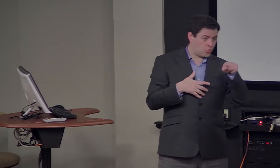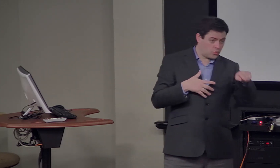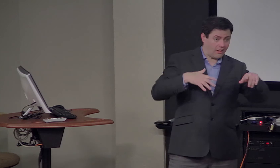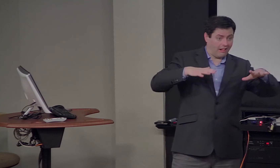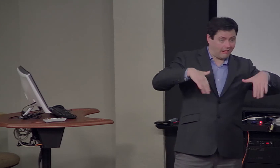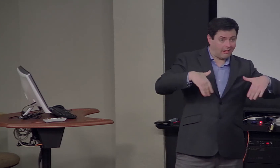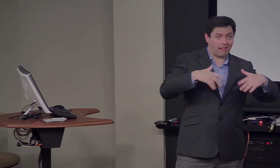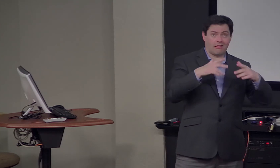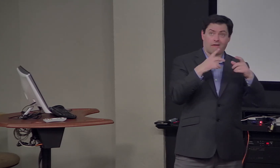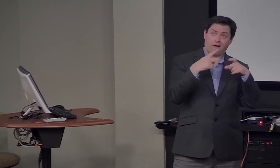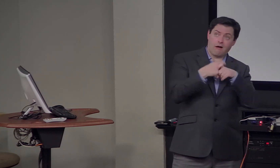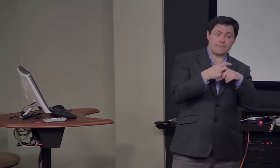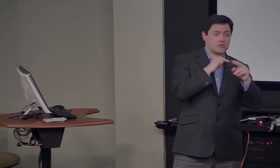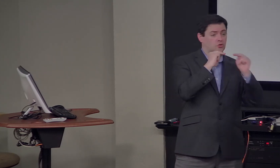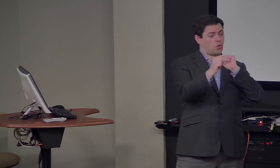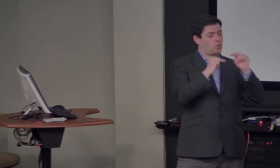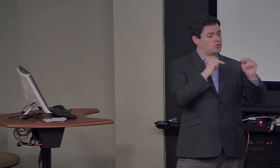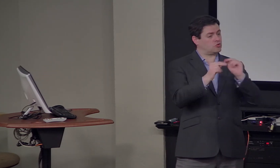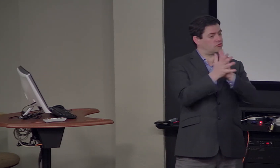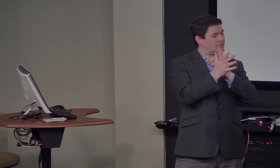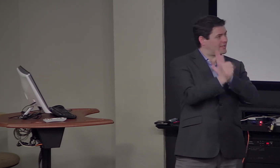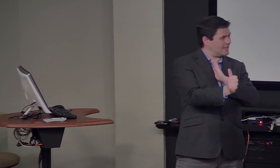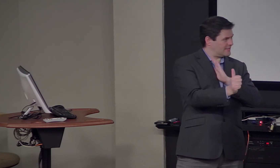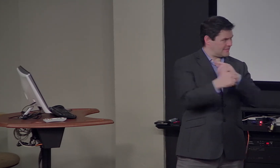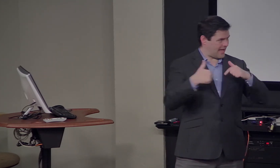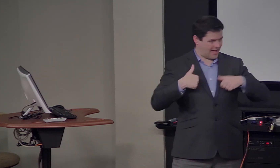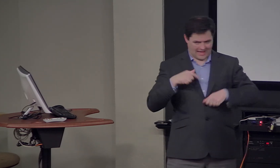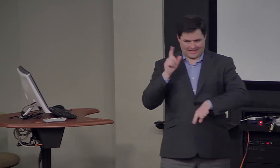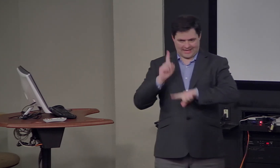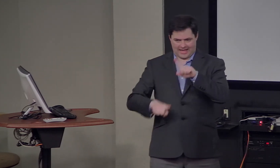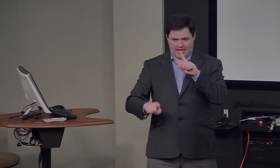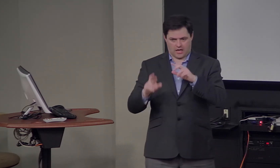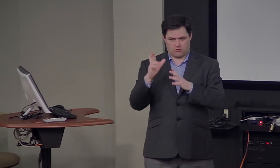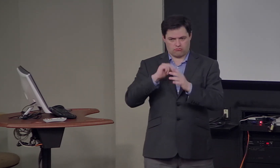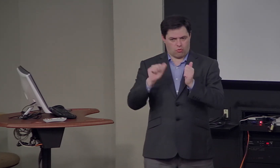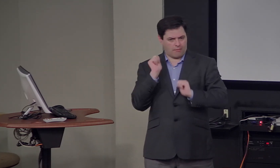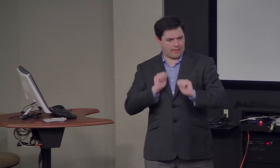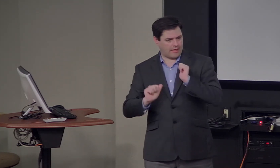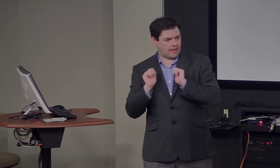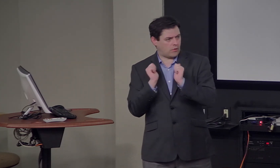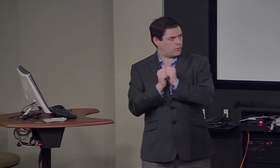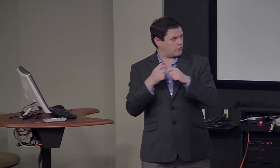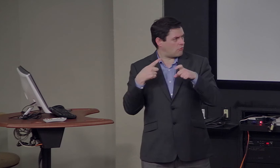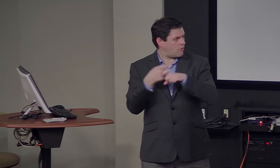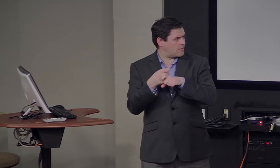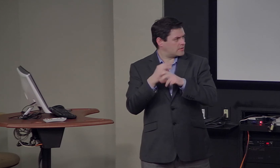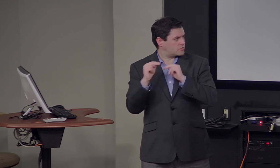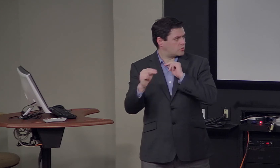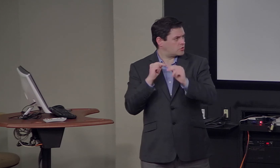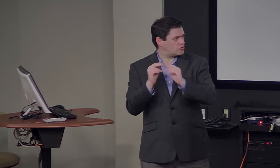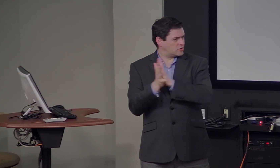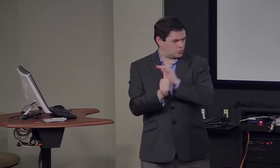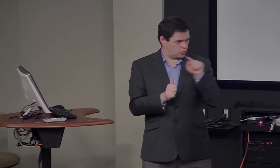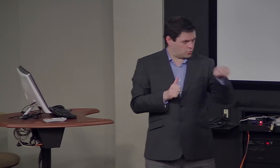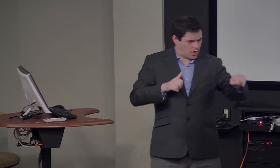that the work that they're doing actually ties into their language skills. So I can't, you know, role play